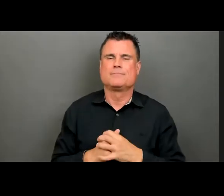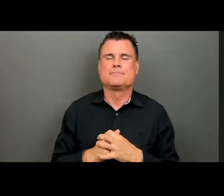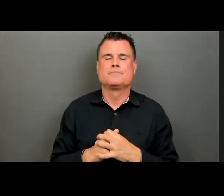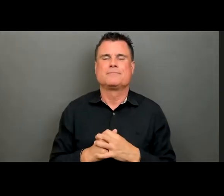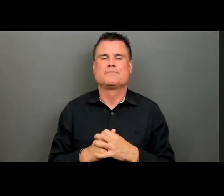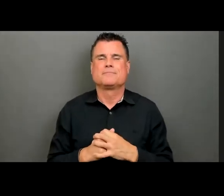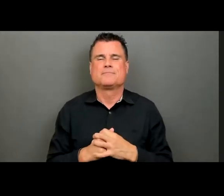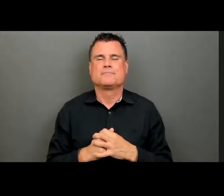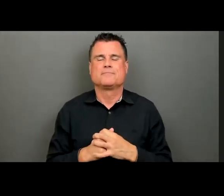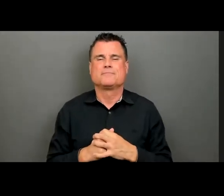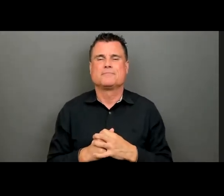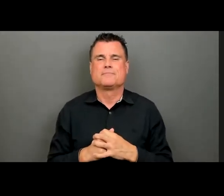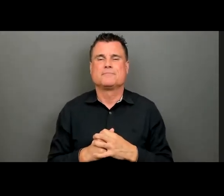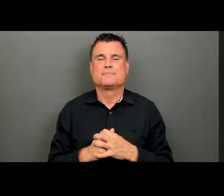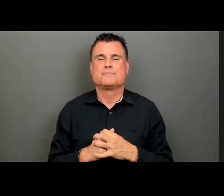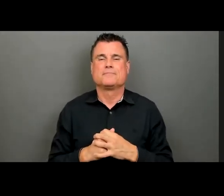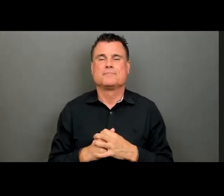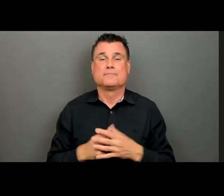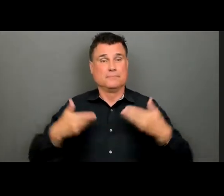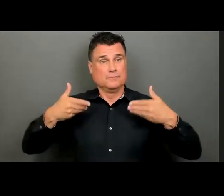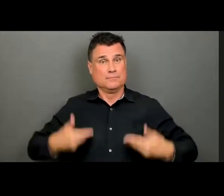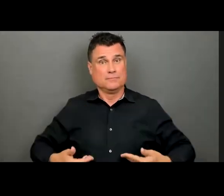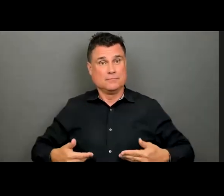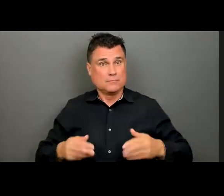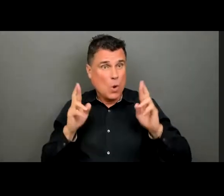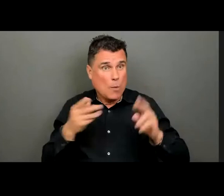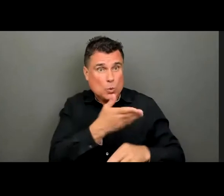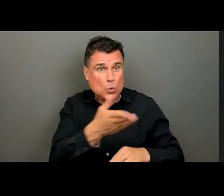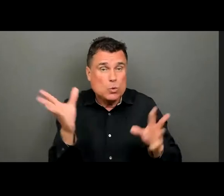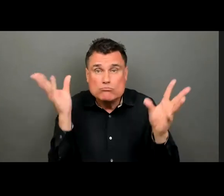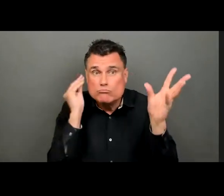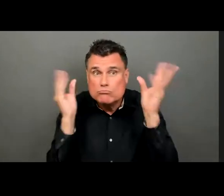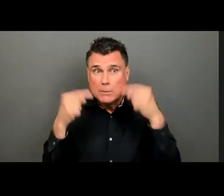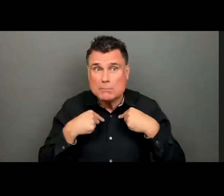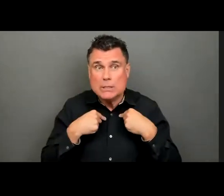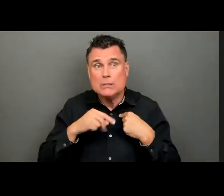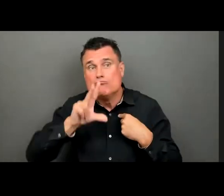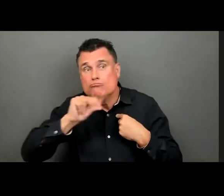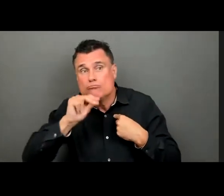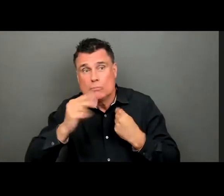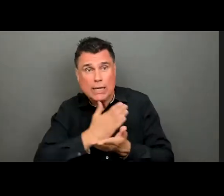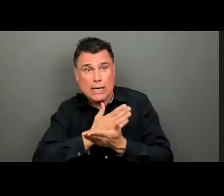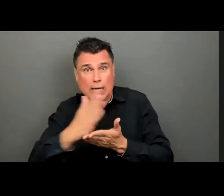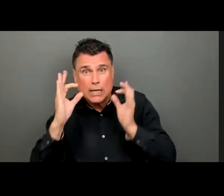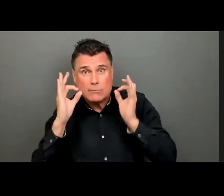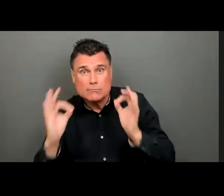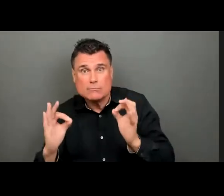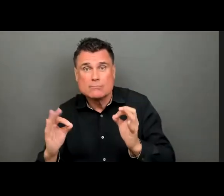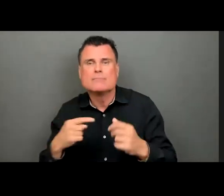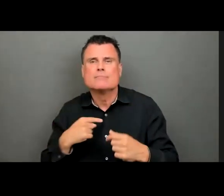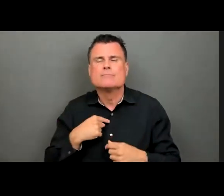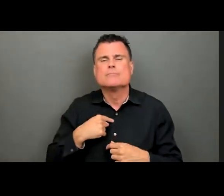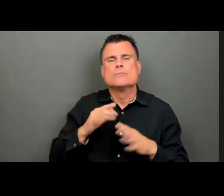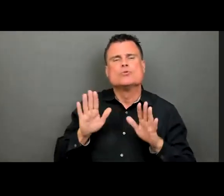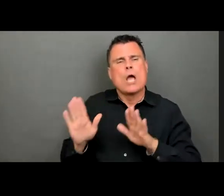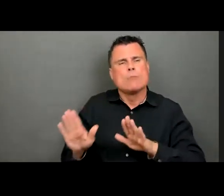I hope everyone can hear me very clearly, and I would try to speak slowly so that the sign language